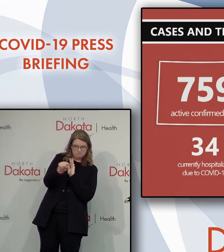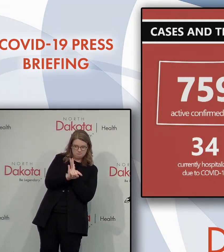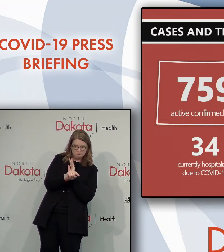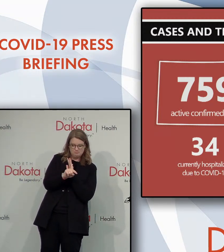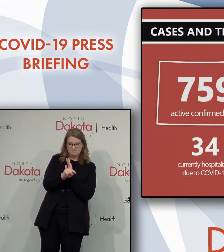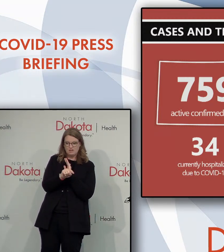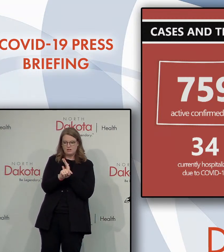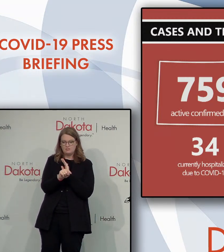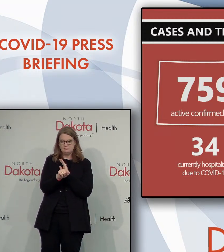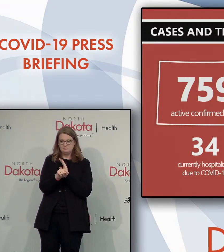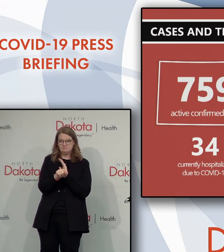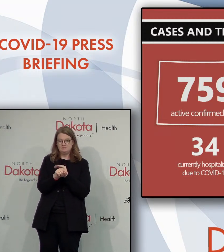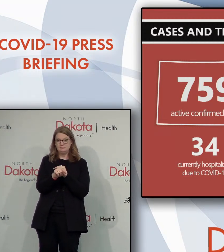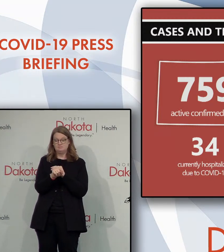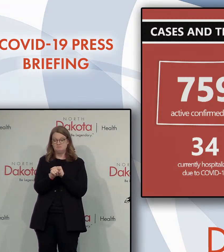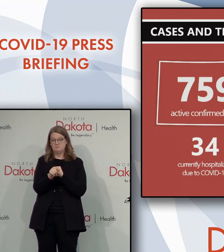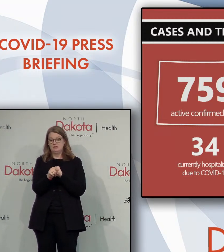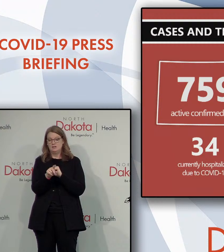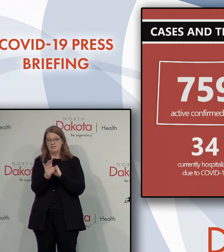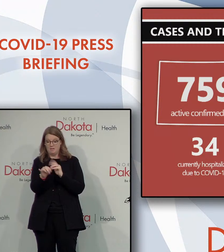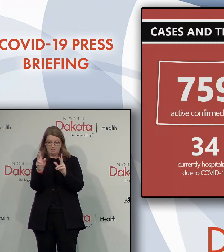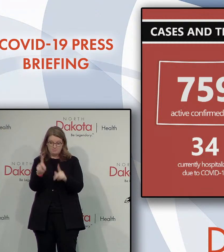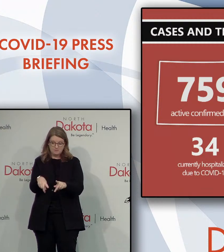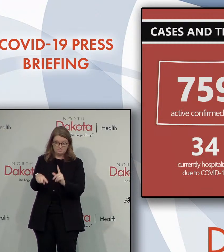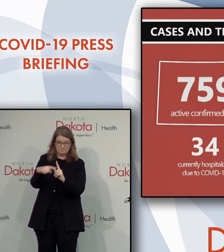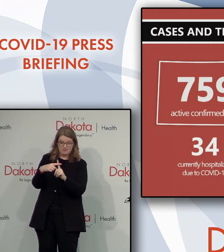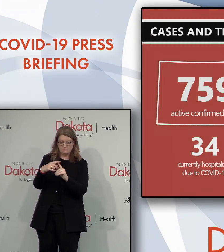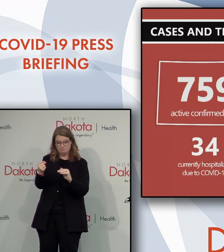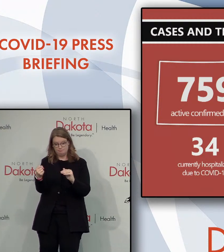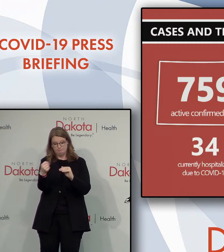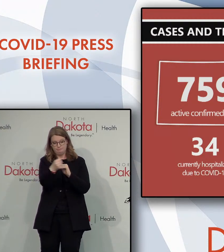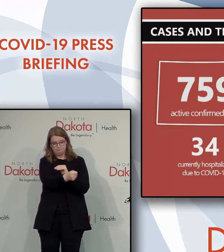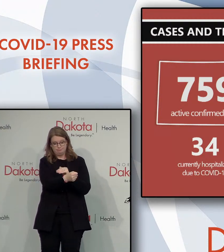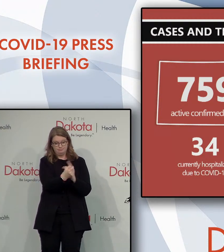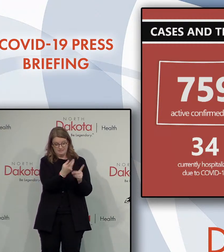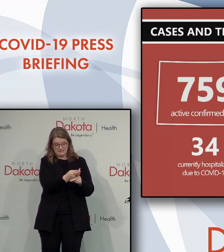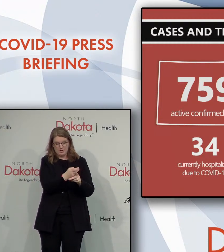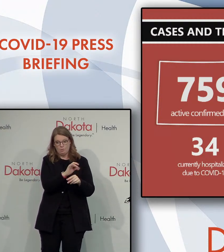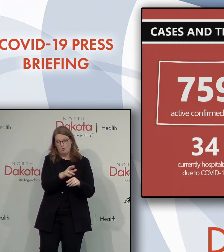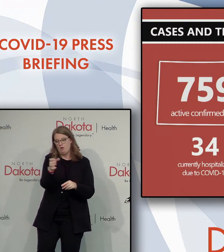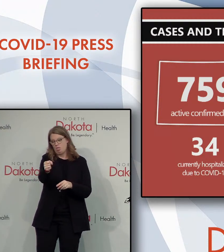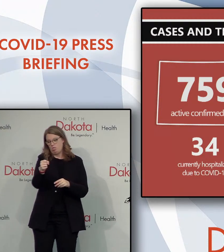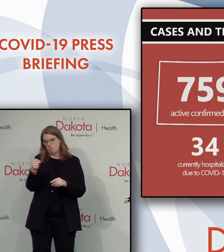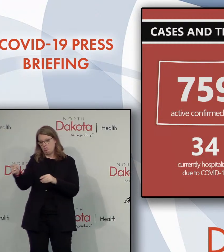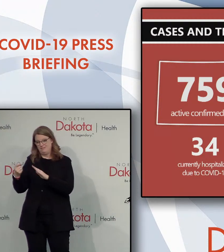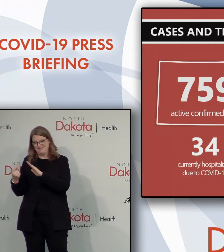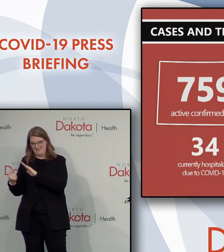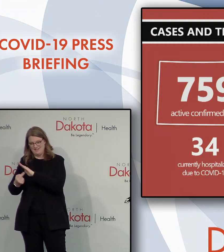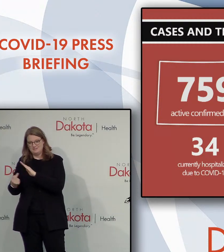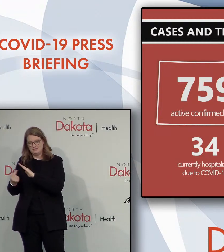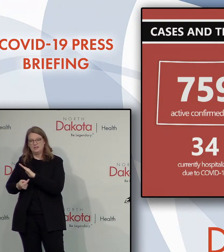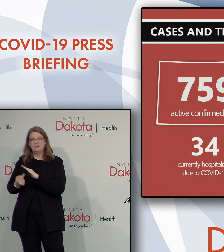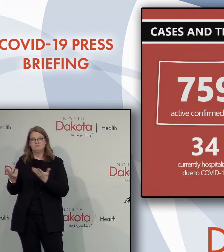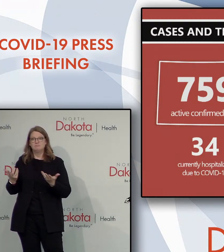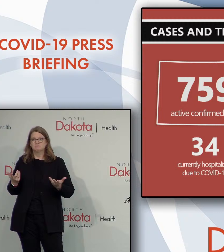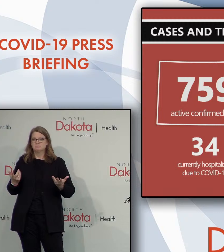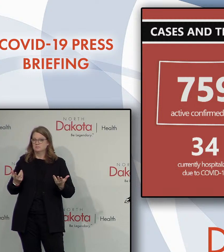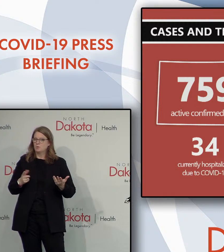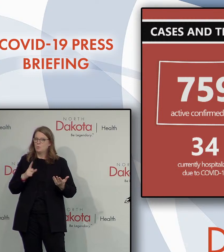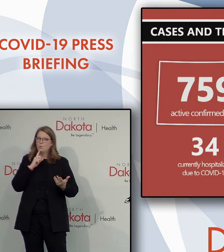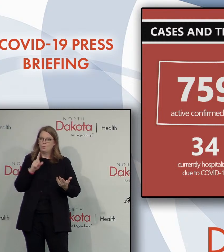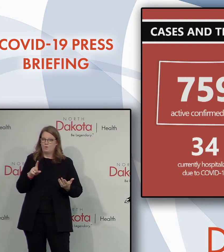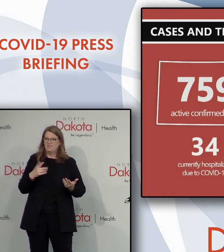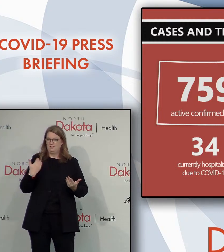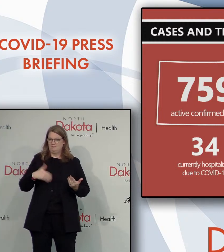either into a position where they received care, or if they're asymptomatic, breaking the chain of transmission, that alone has